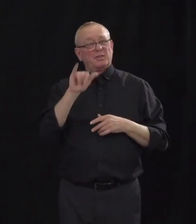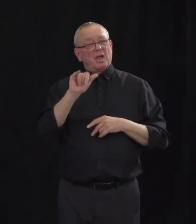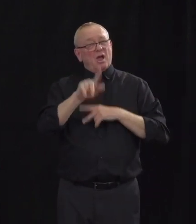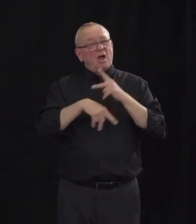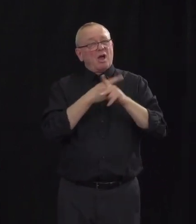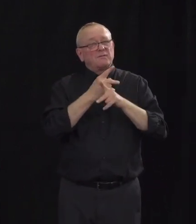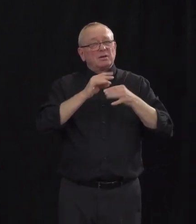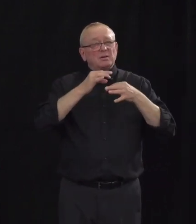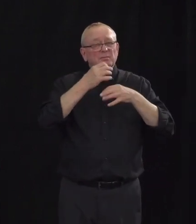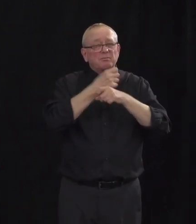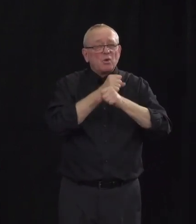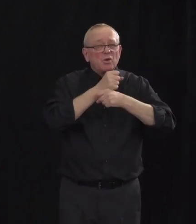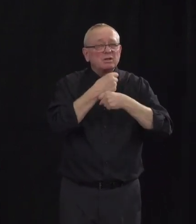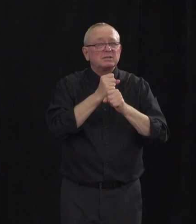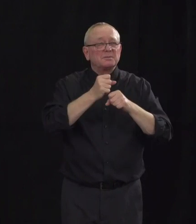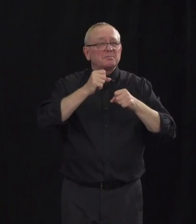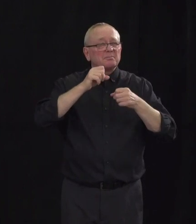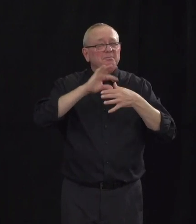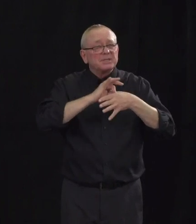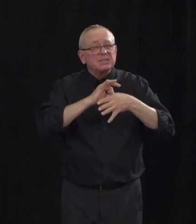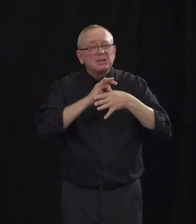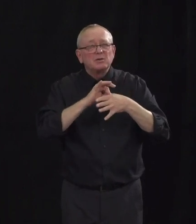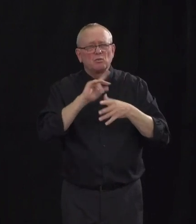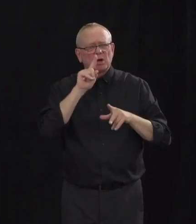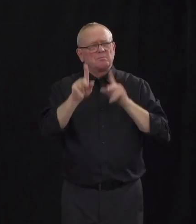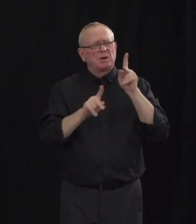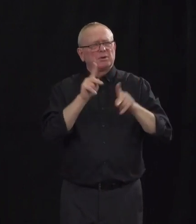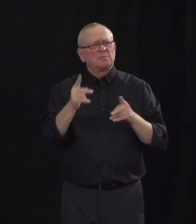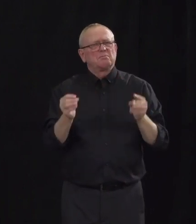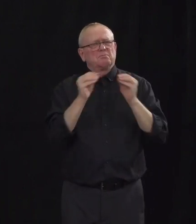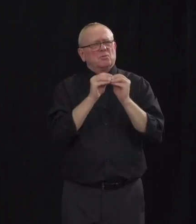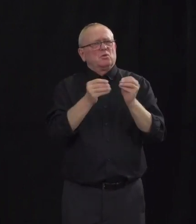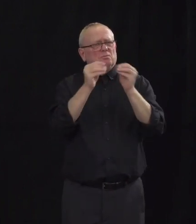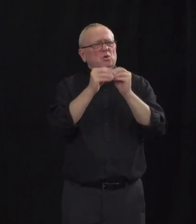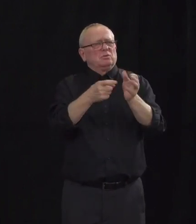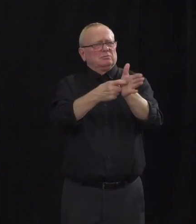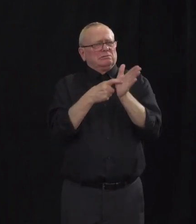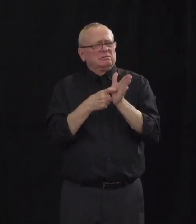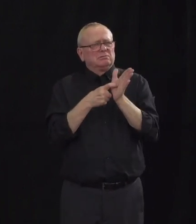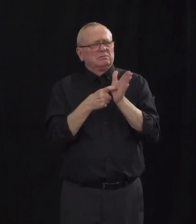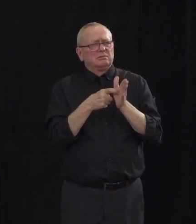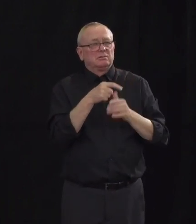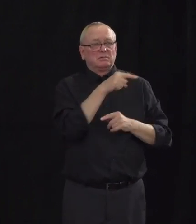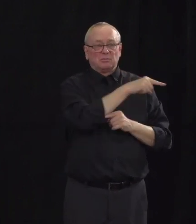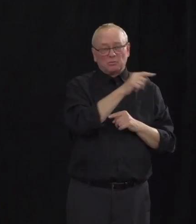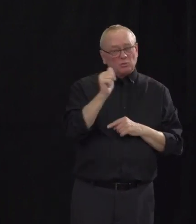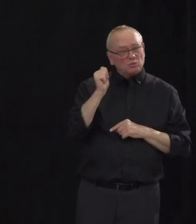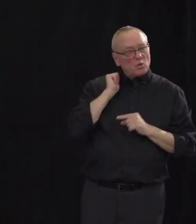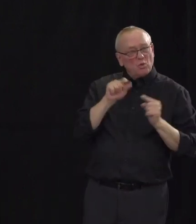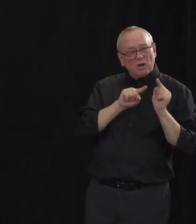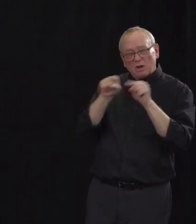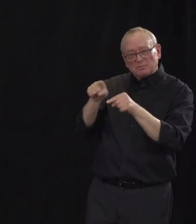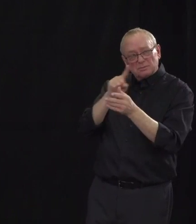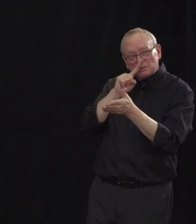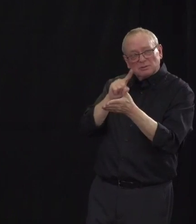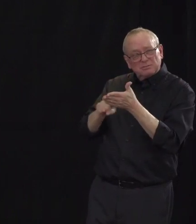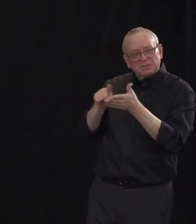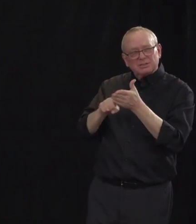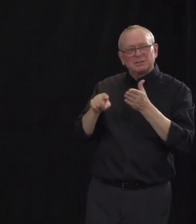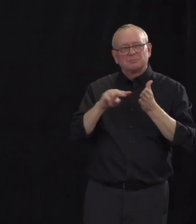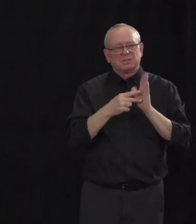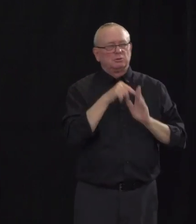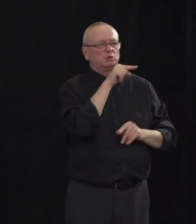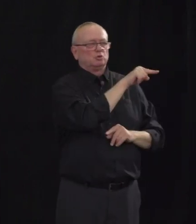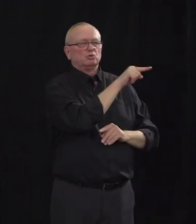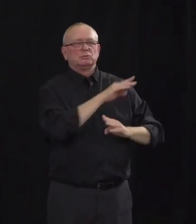cannot have the CFIA effectively impairing our entire livestock industry by having